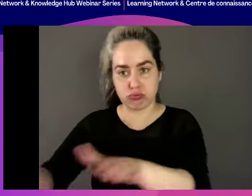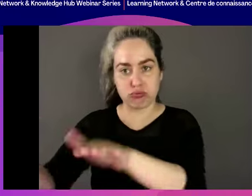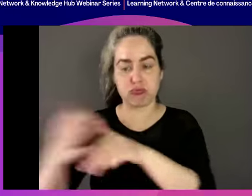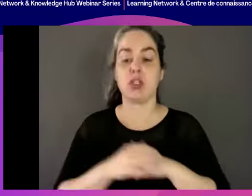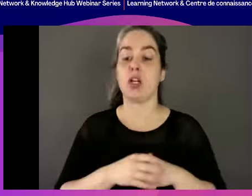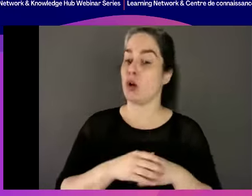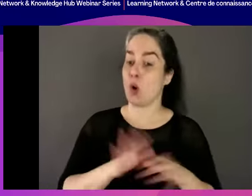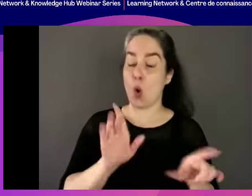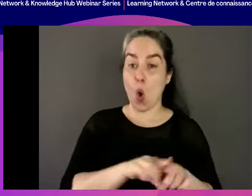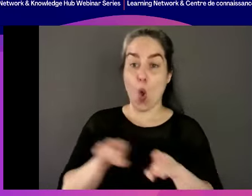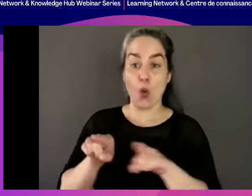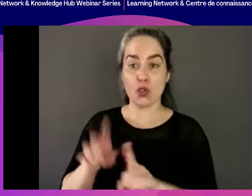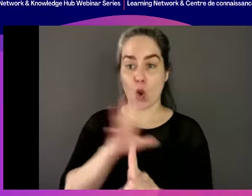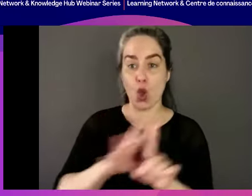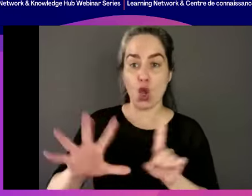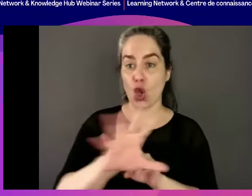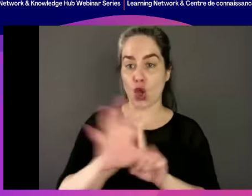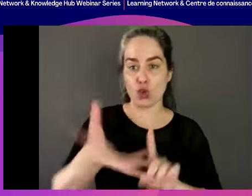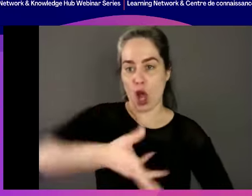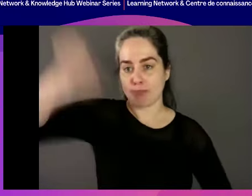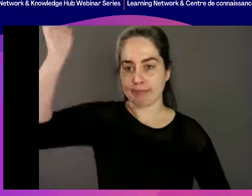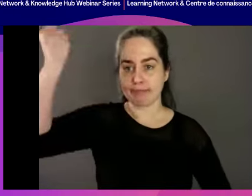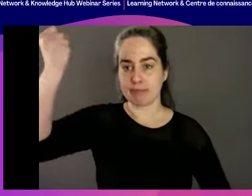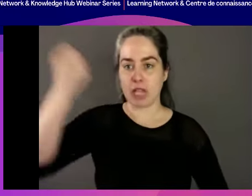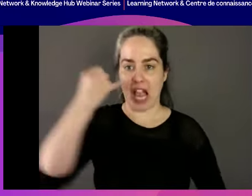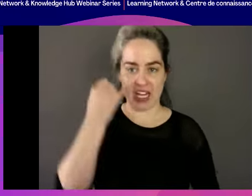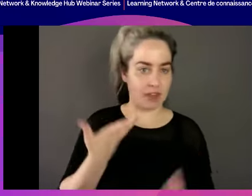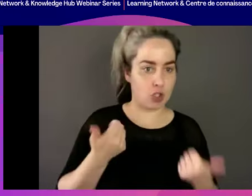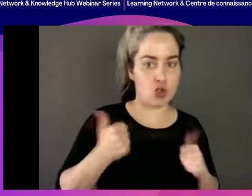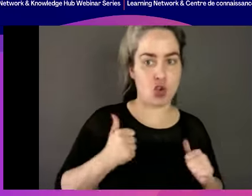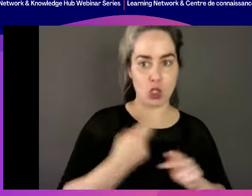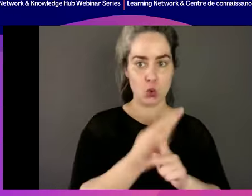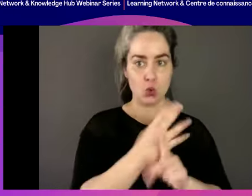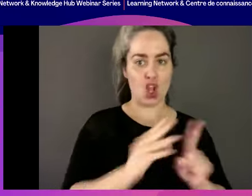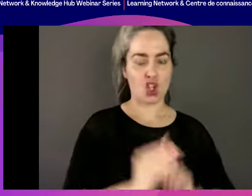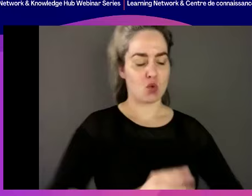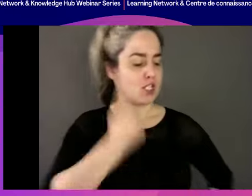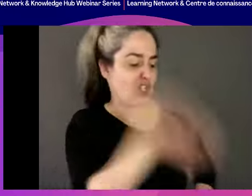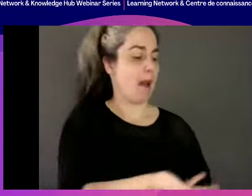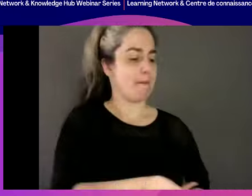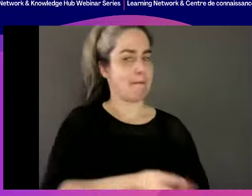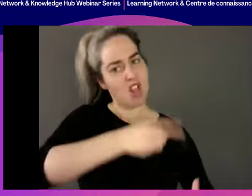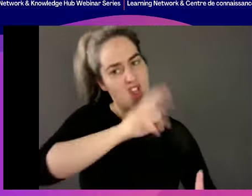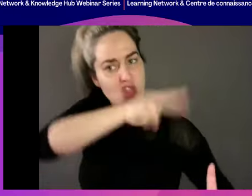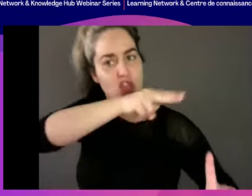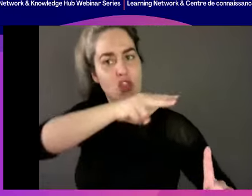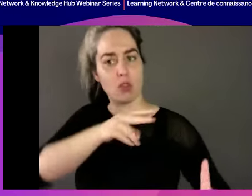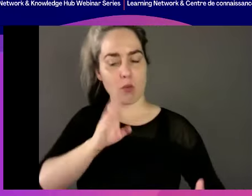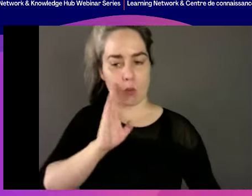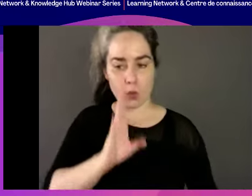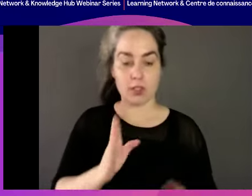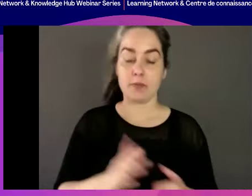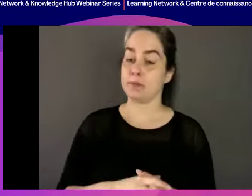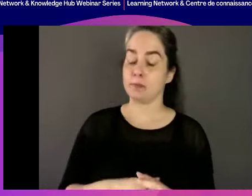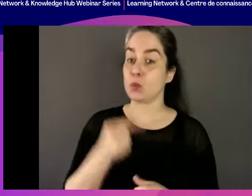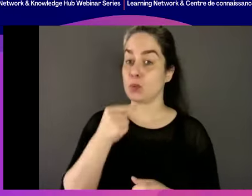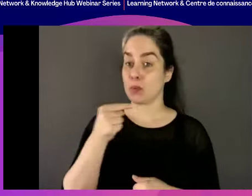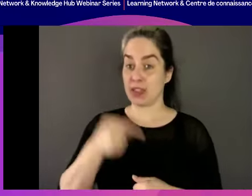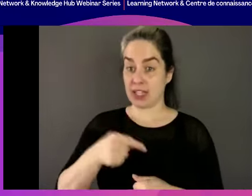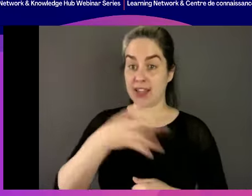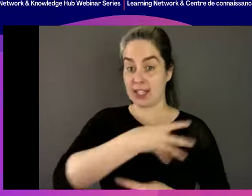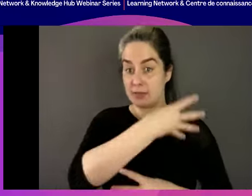constant cultural denial and shaming. And we'll talk about that a bit more. But just to give you an idea, this graph is from a